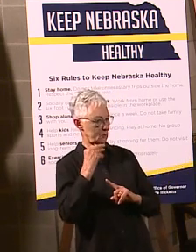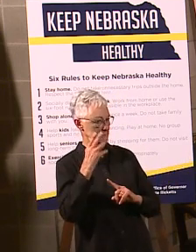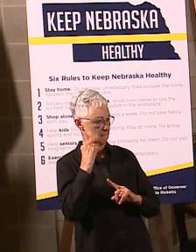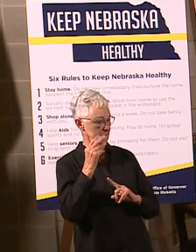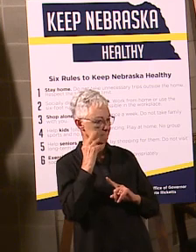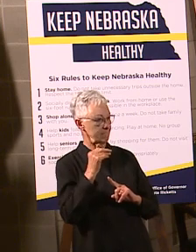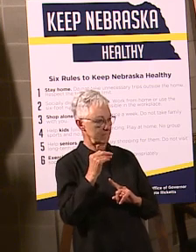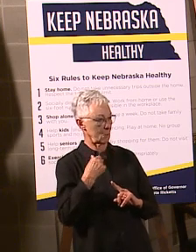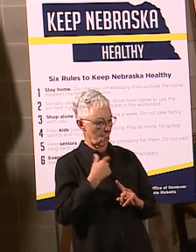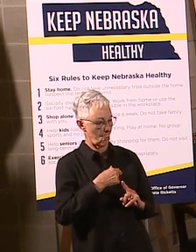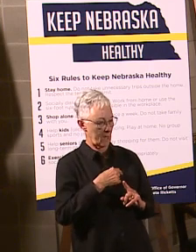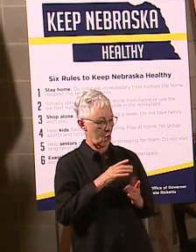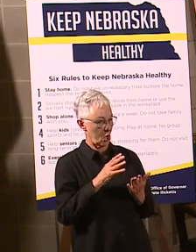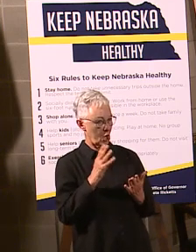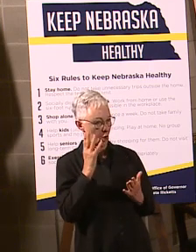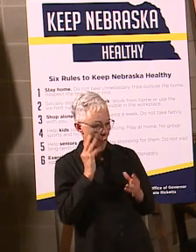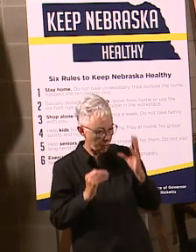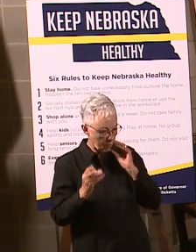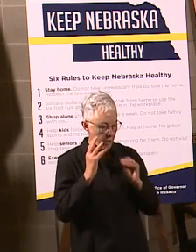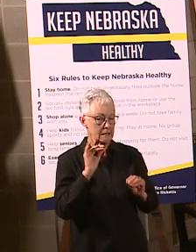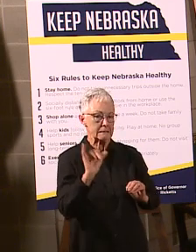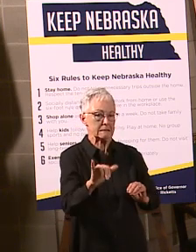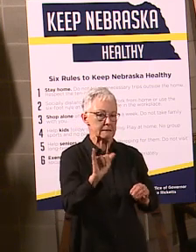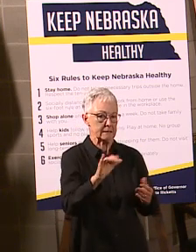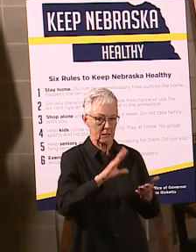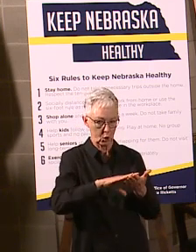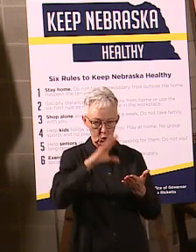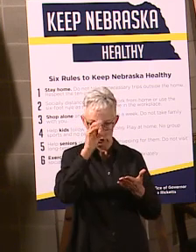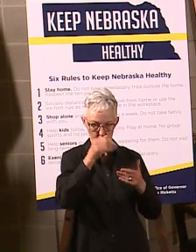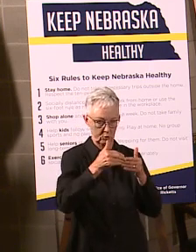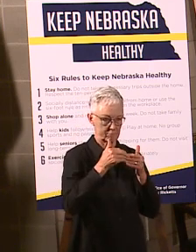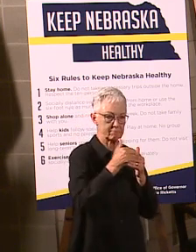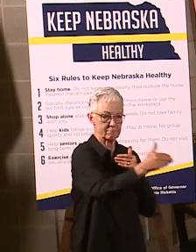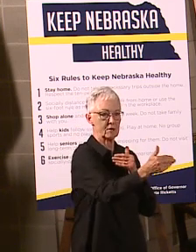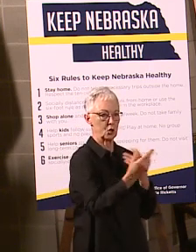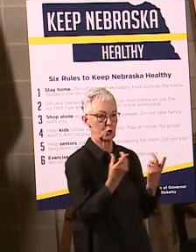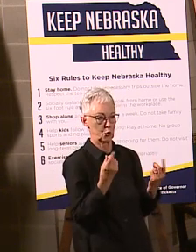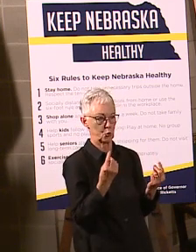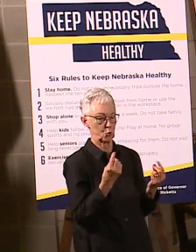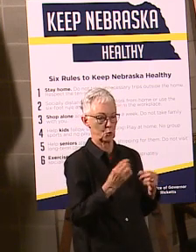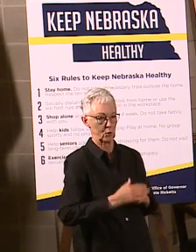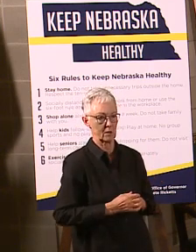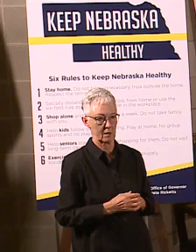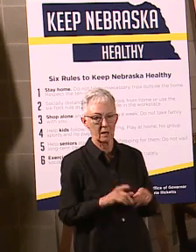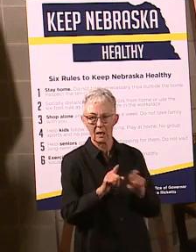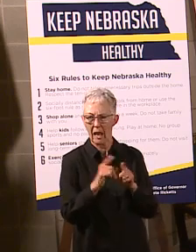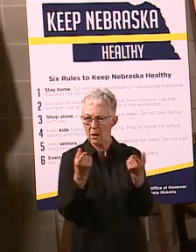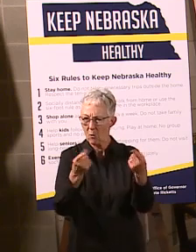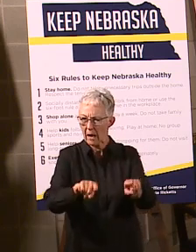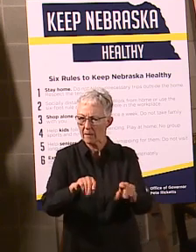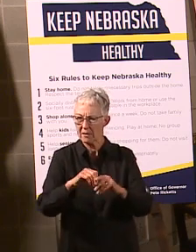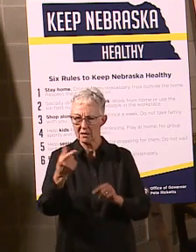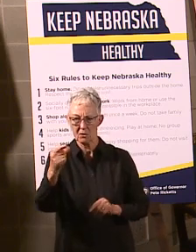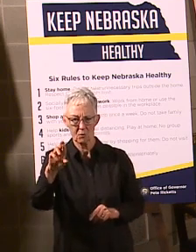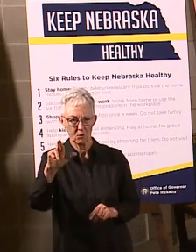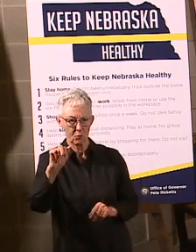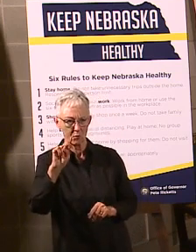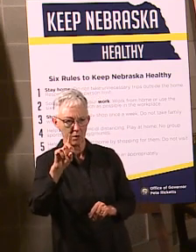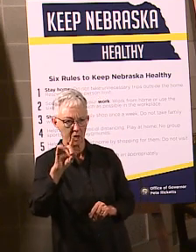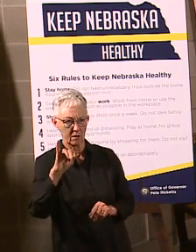would learn from your experience to do a better job going forward in the future, and that's what we've done. So, example, let's take the case of Grand Island, which was really kind of our first hotspot.